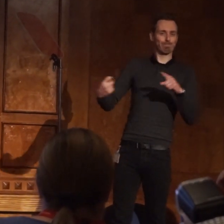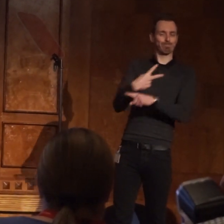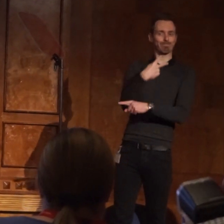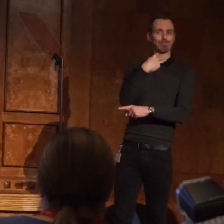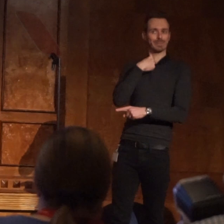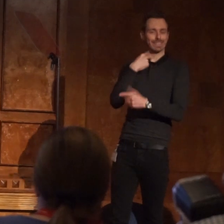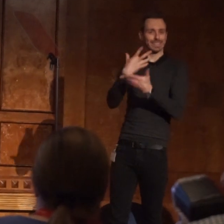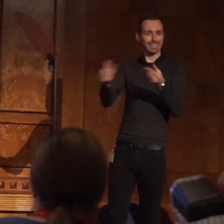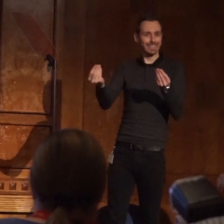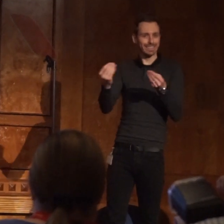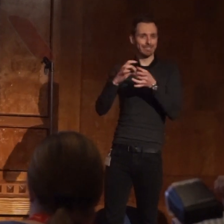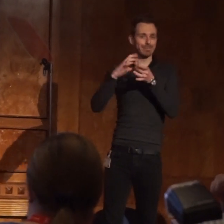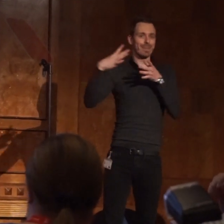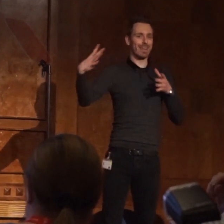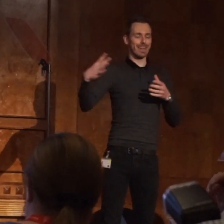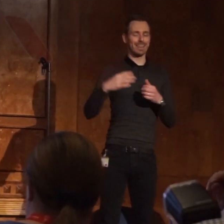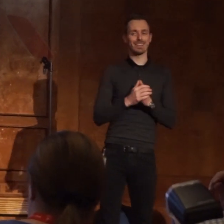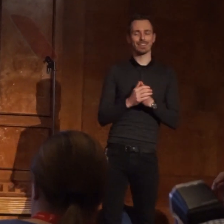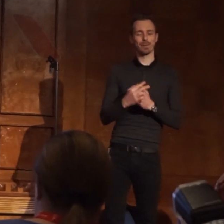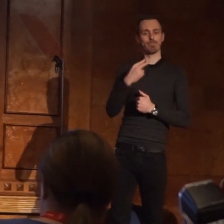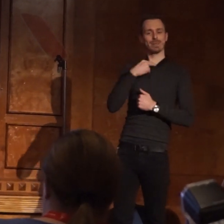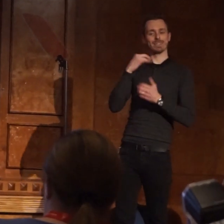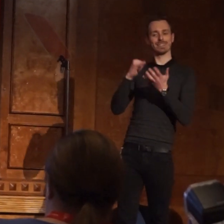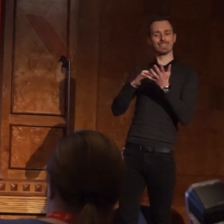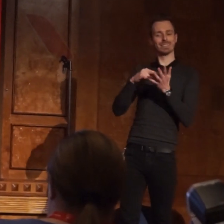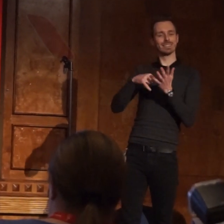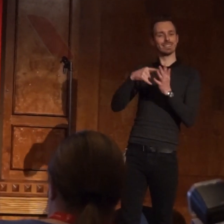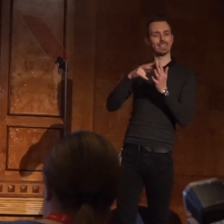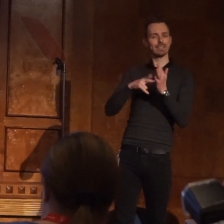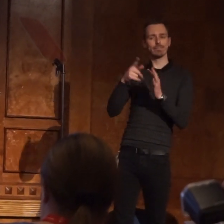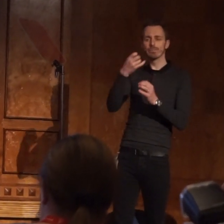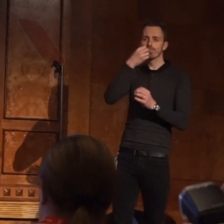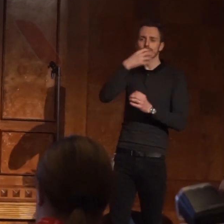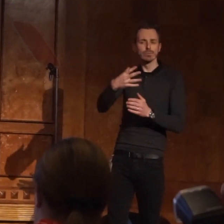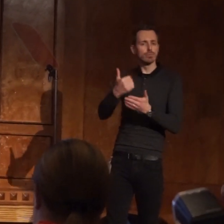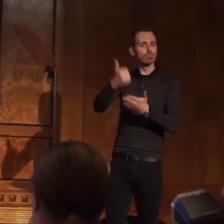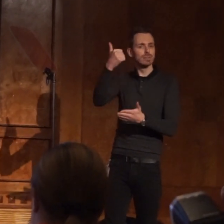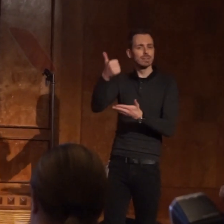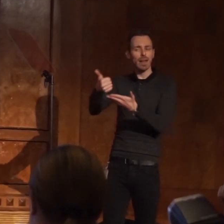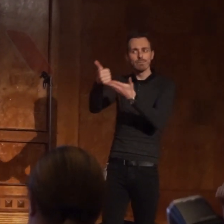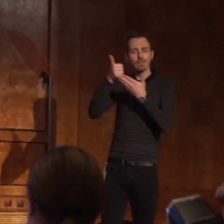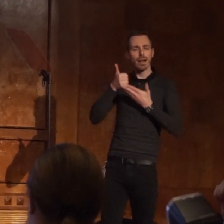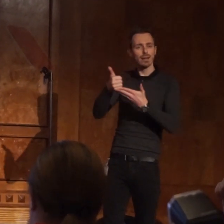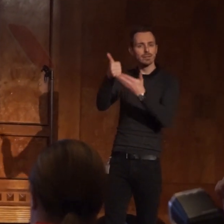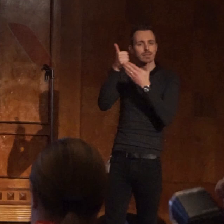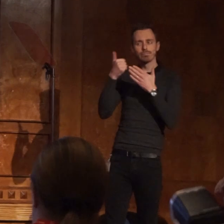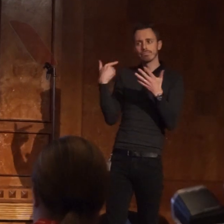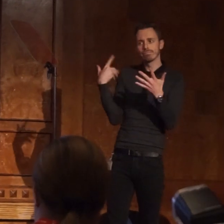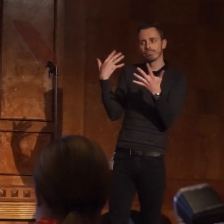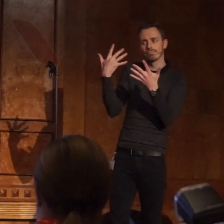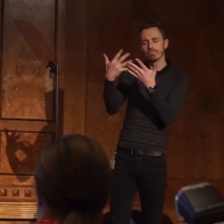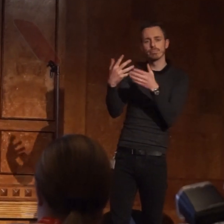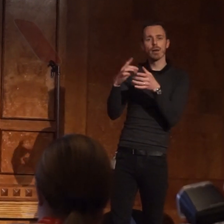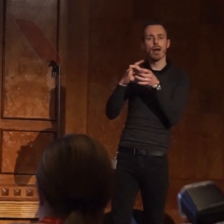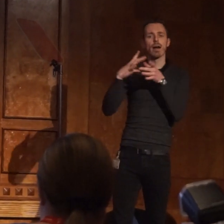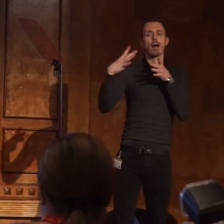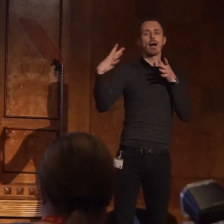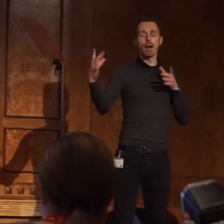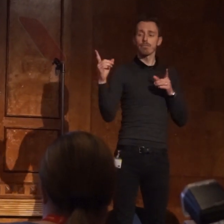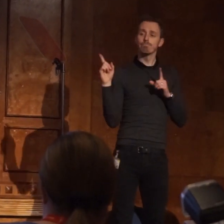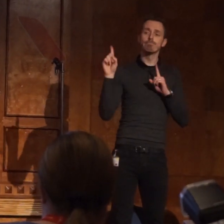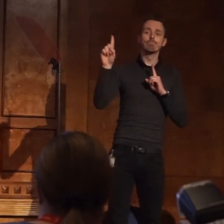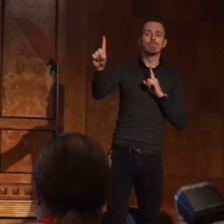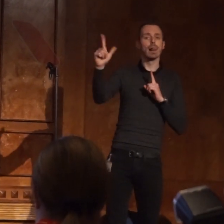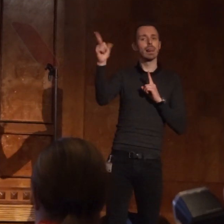Liverpool. we certainly miss Steve's brilliant advice that he helped and gave me, but he is doing a fantastic job, and we'll be